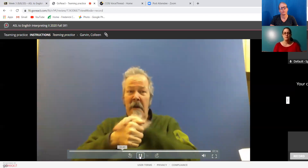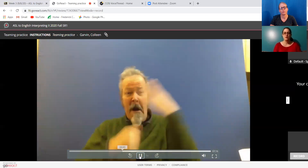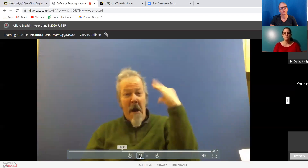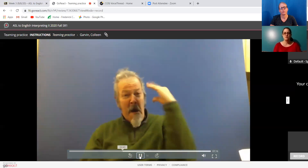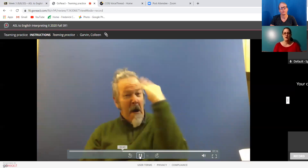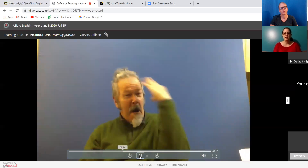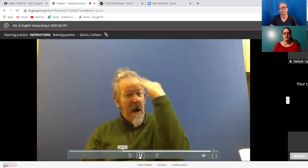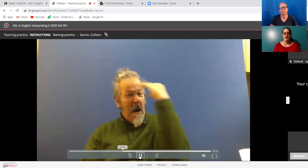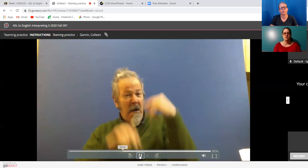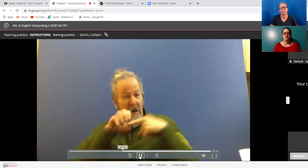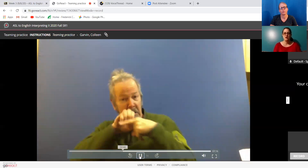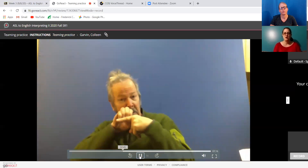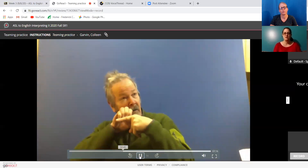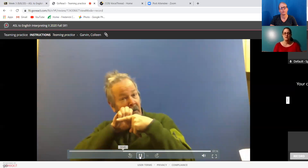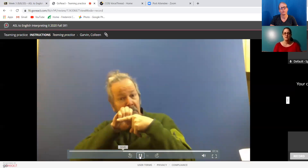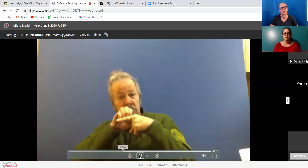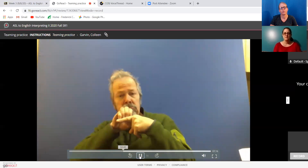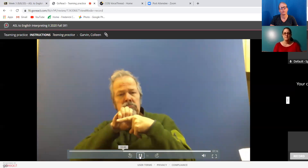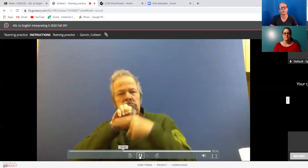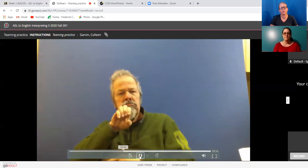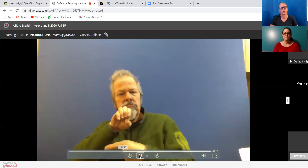The boy was trying to hush the dog,